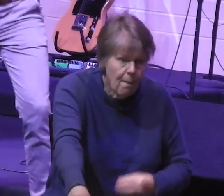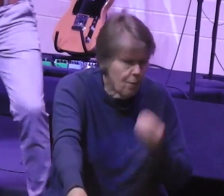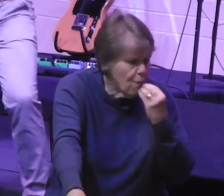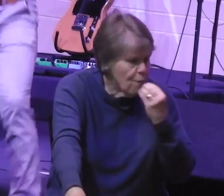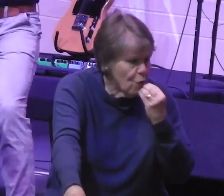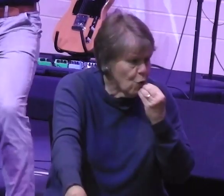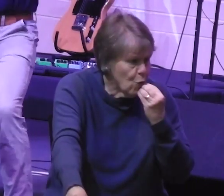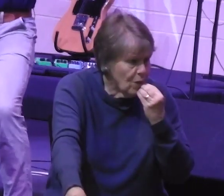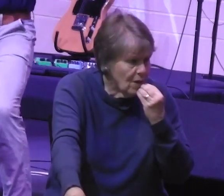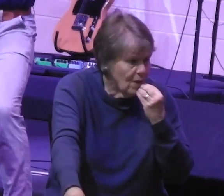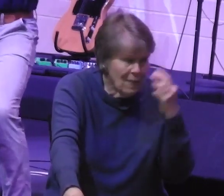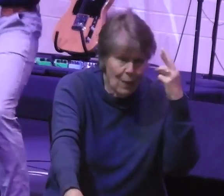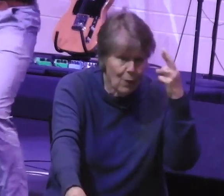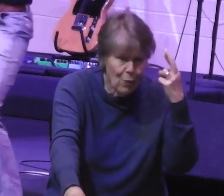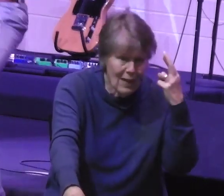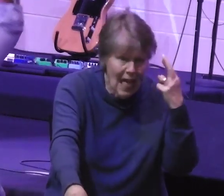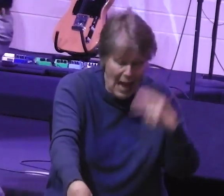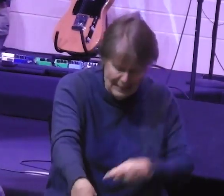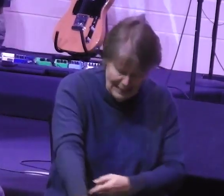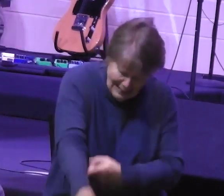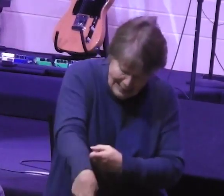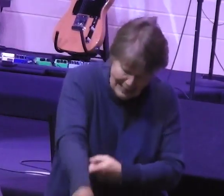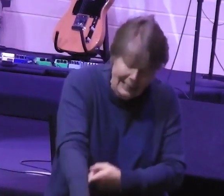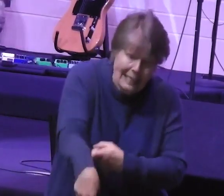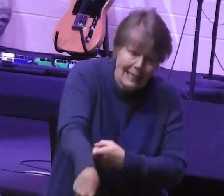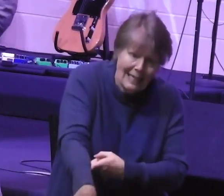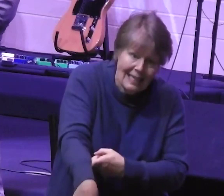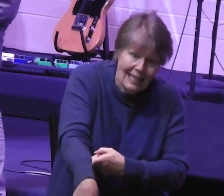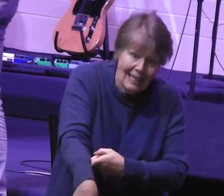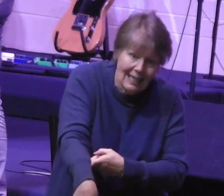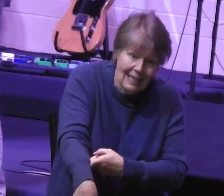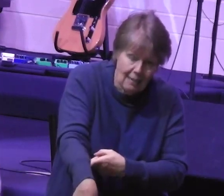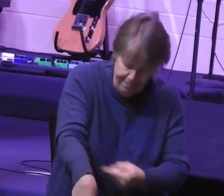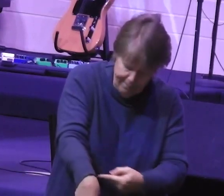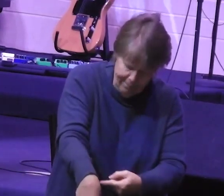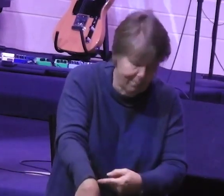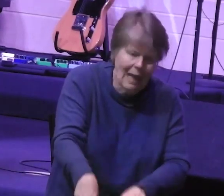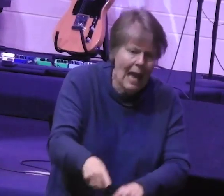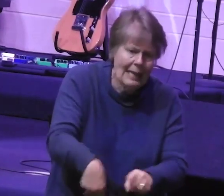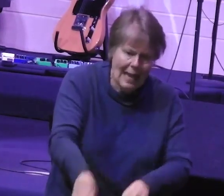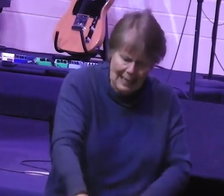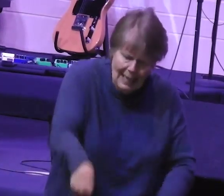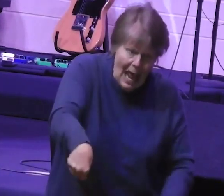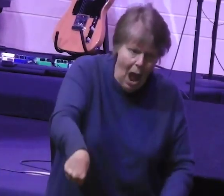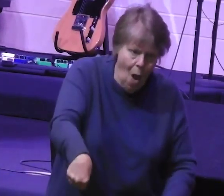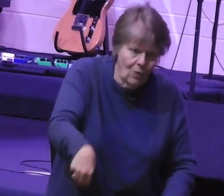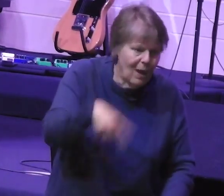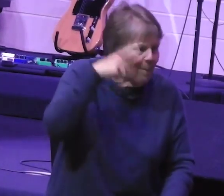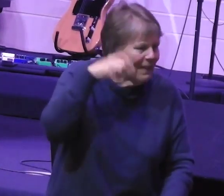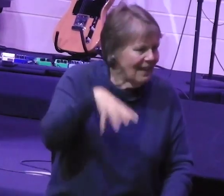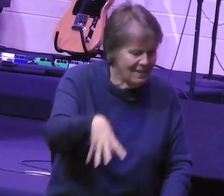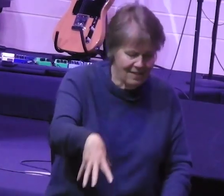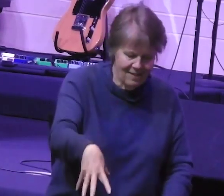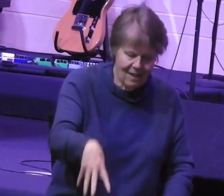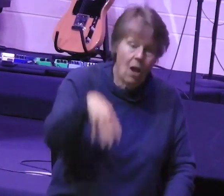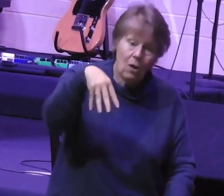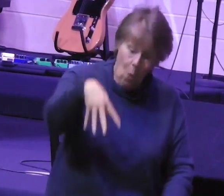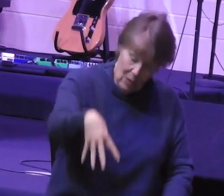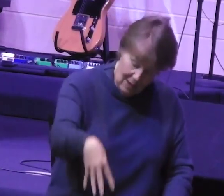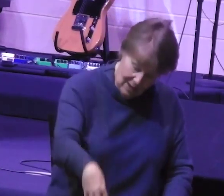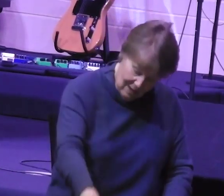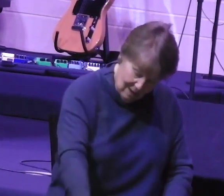that their fist was stuck in the jar. Because with their hand wrapped around the food, it